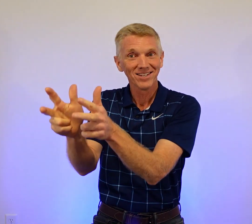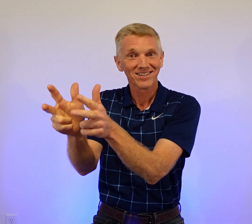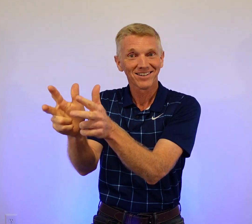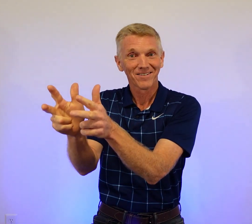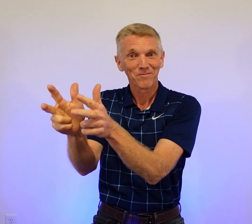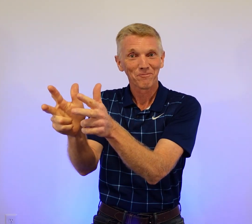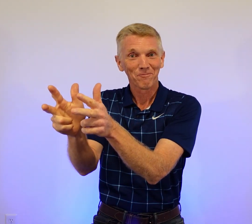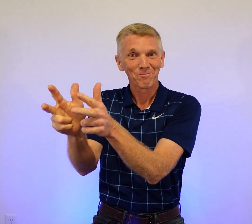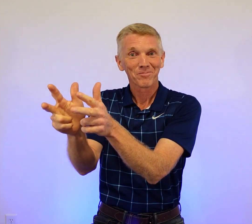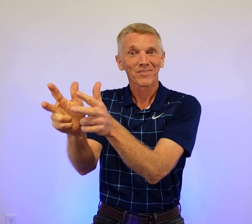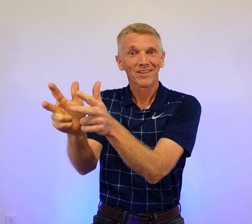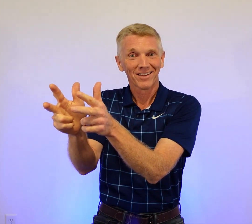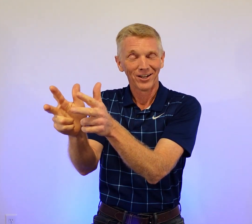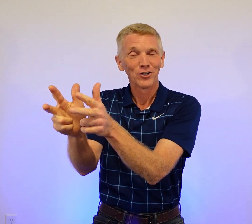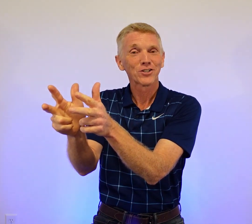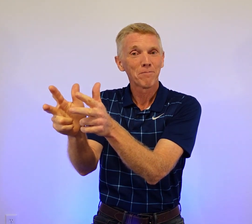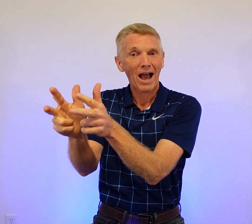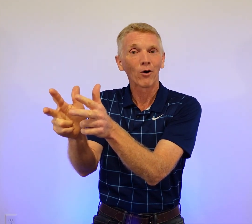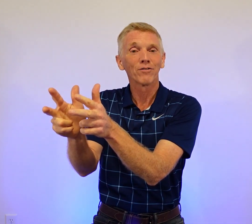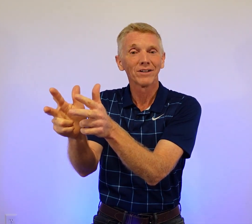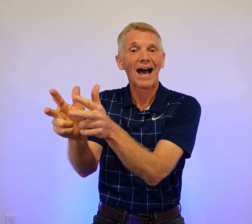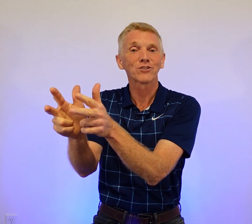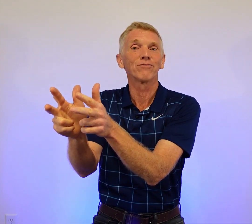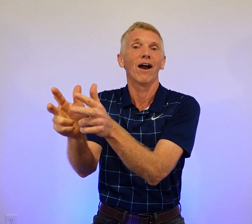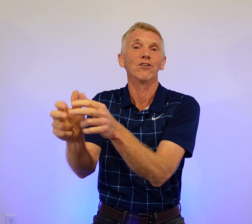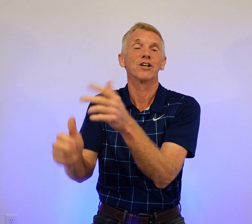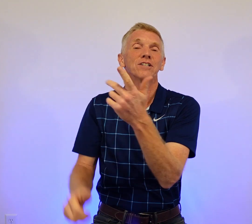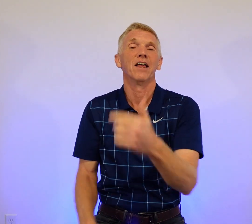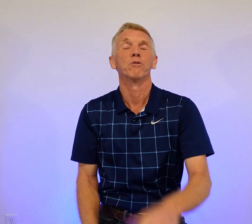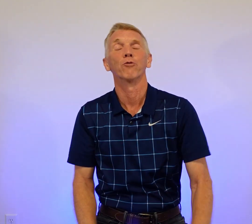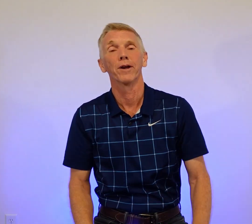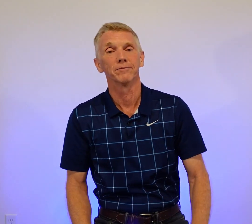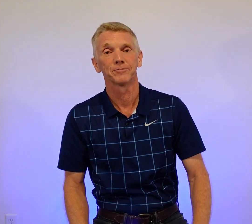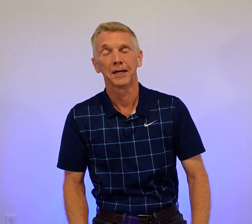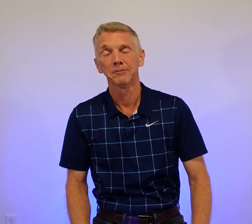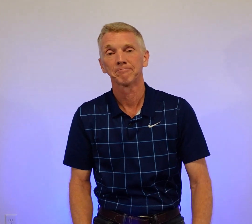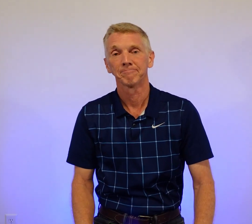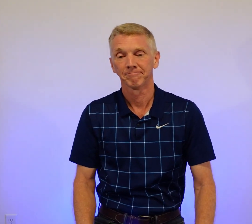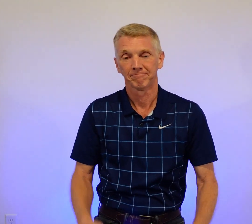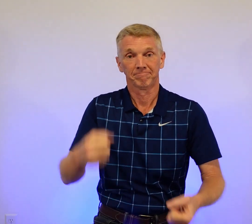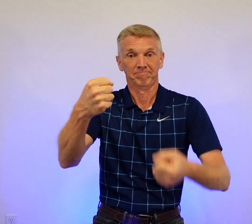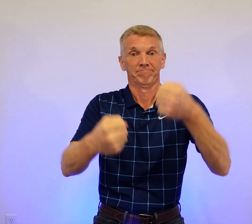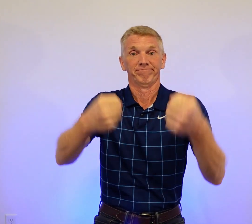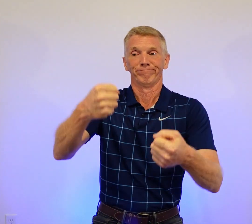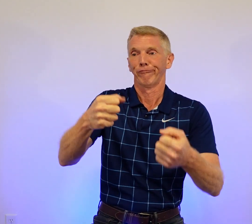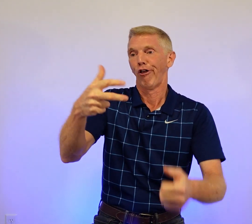this? Here's the power of classifiers. Here's another one for you, okay?